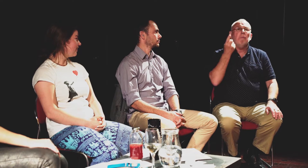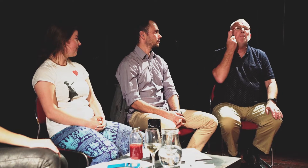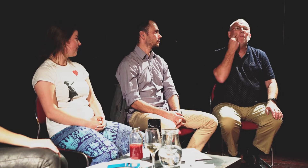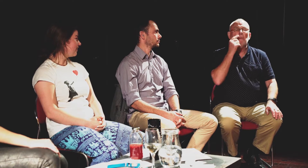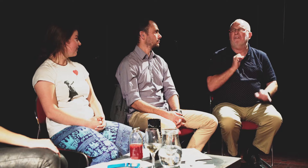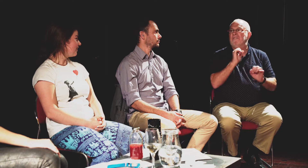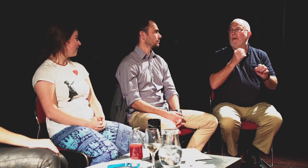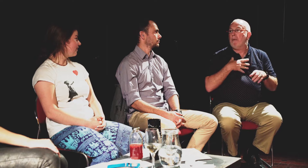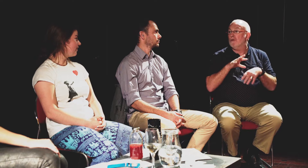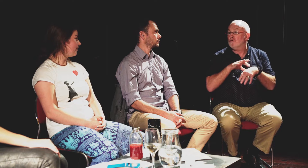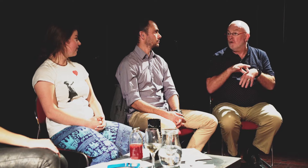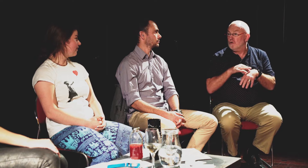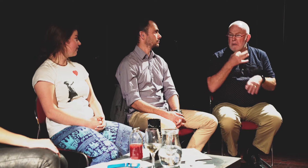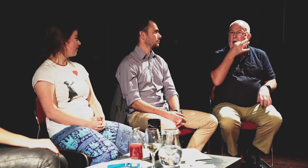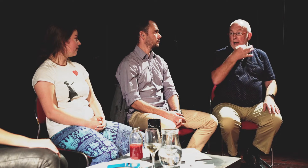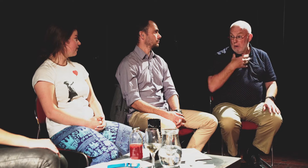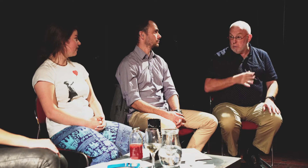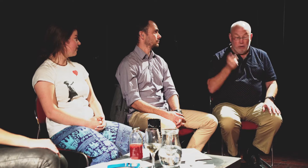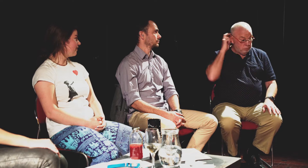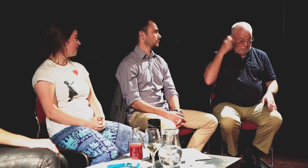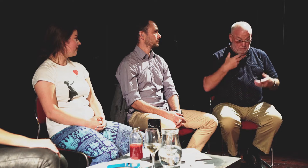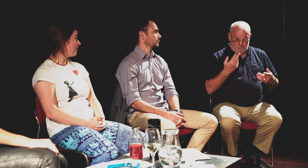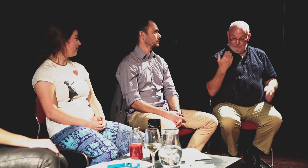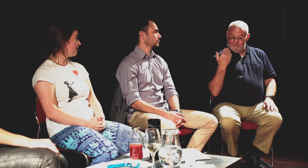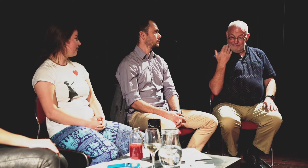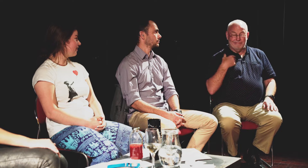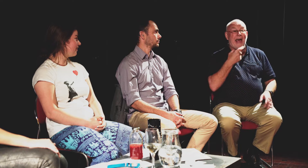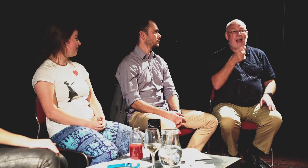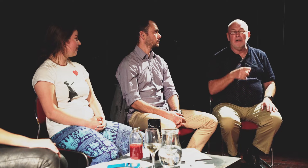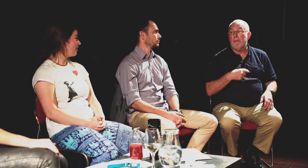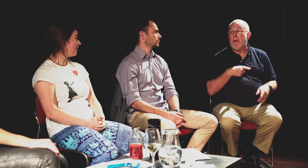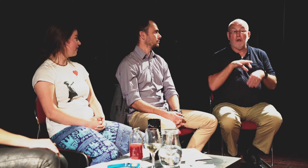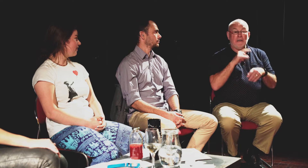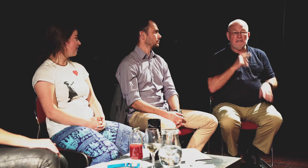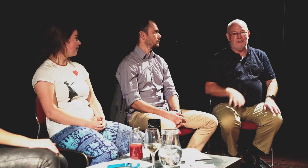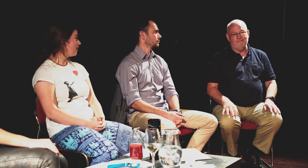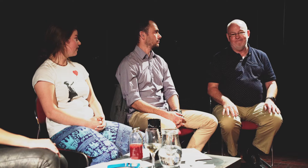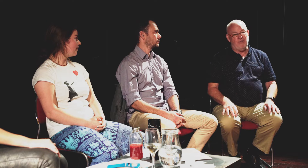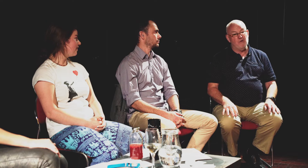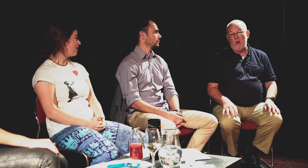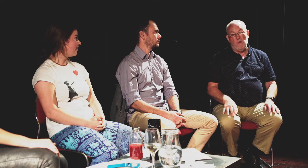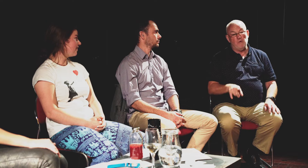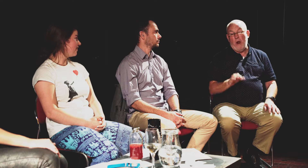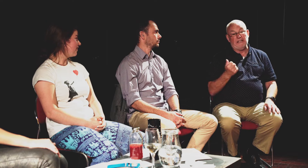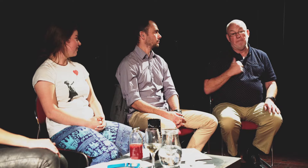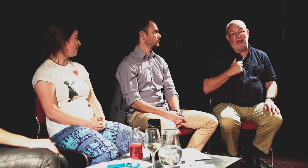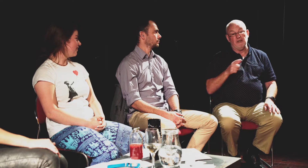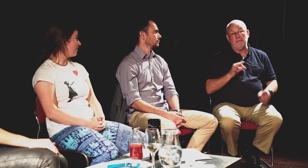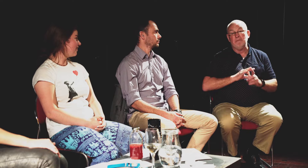be able to have hearing aids and cochlears. I did visit my doctor once, just recently actually, and my doctor said to me, I'm sorry, you